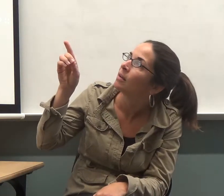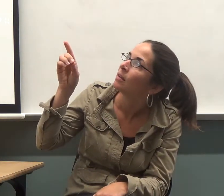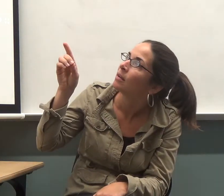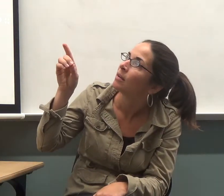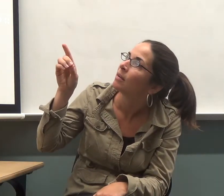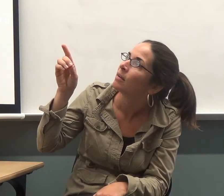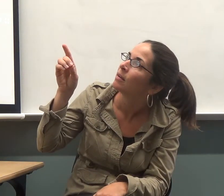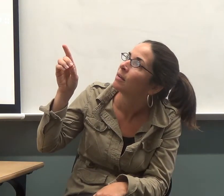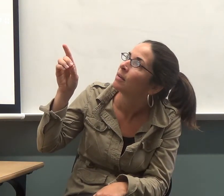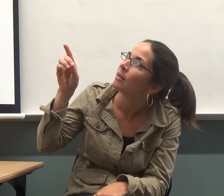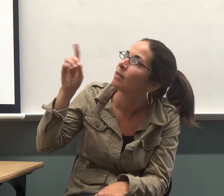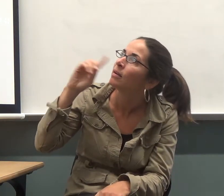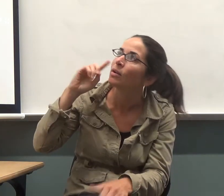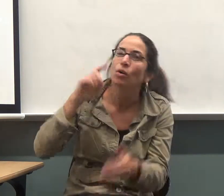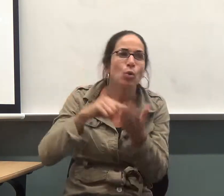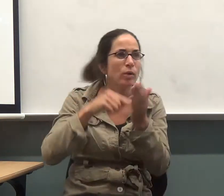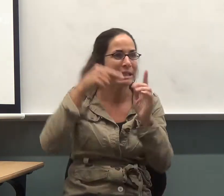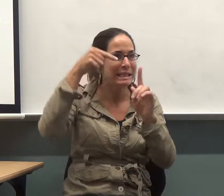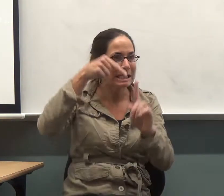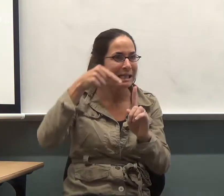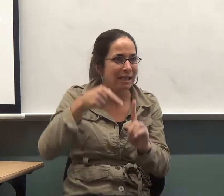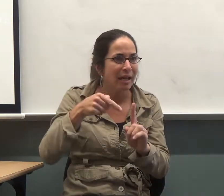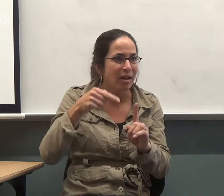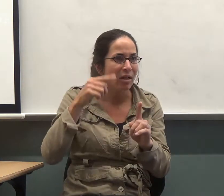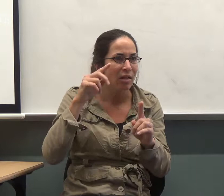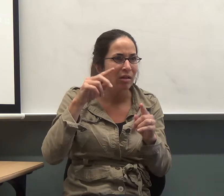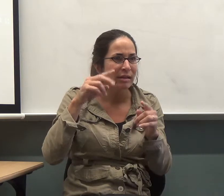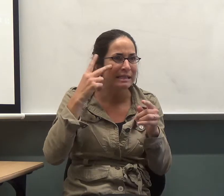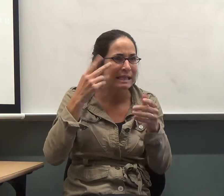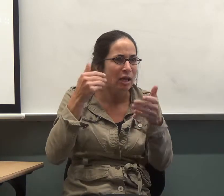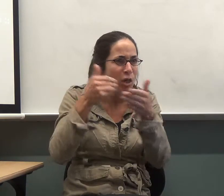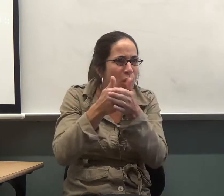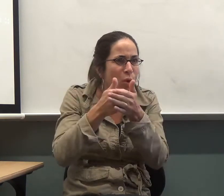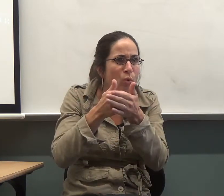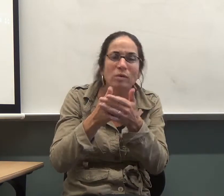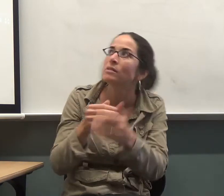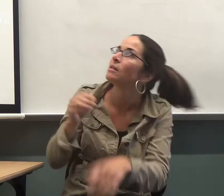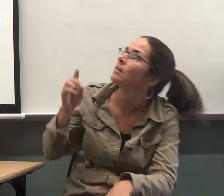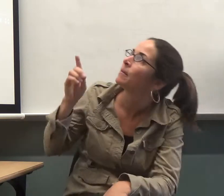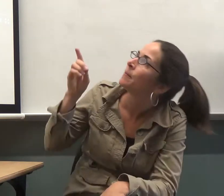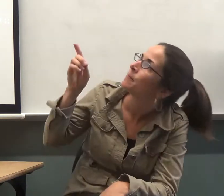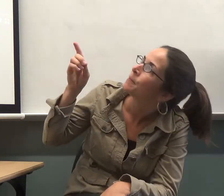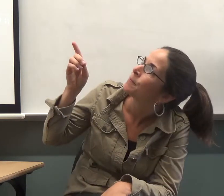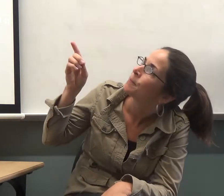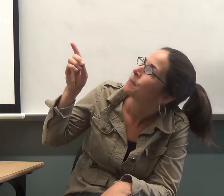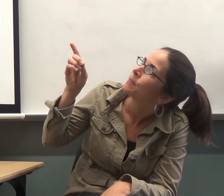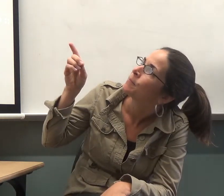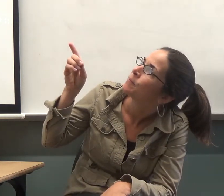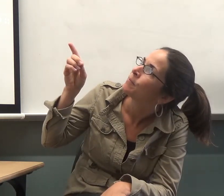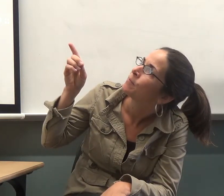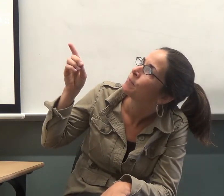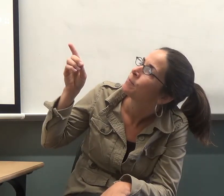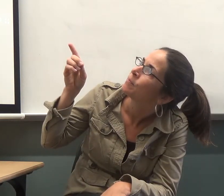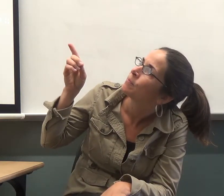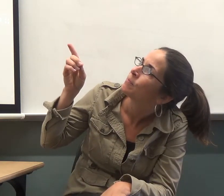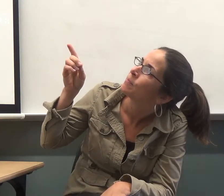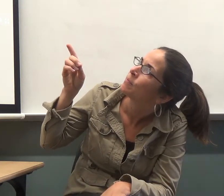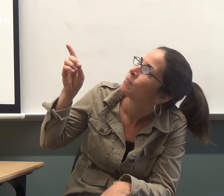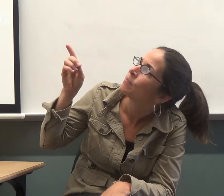particular animal. Now you have to look really close and it's easier to do it on a smaller screen. But what can you tell me about the picture? What can you